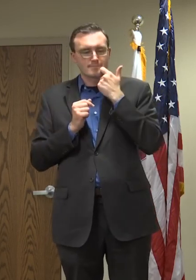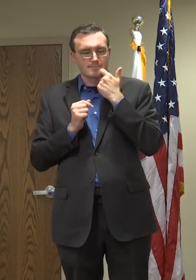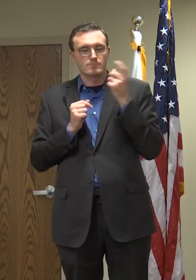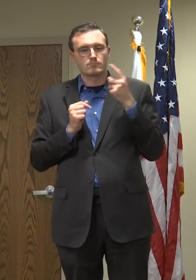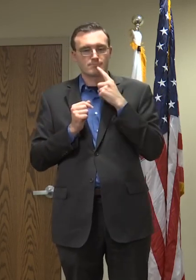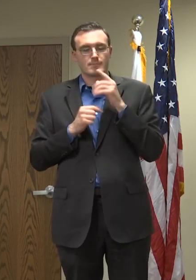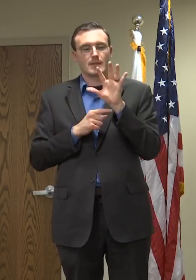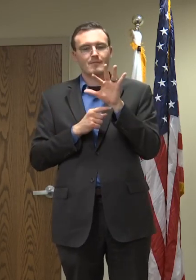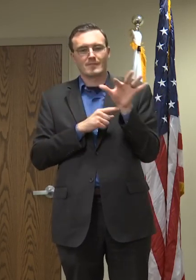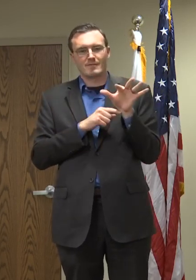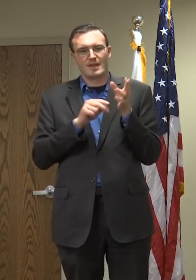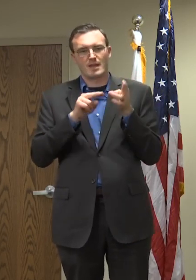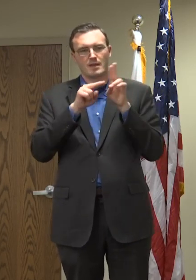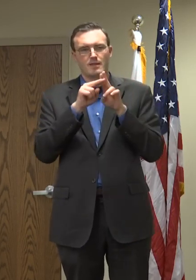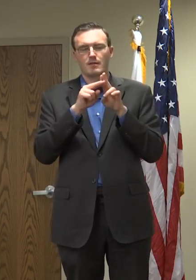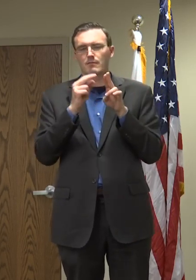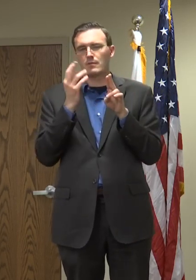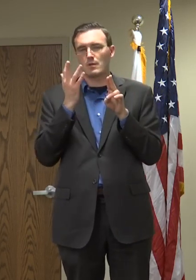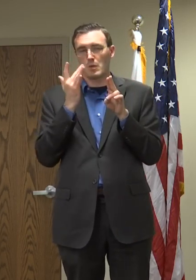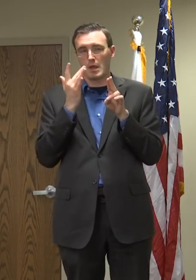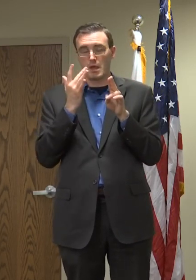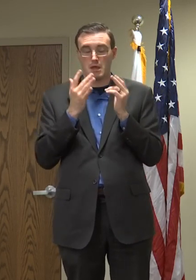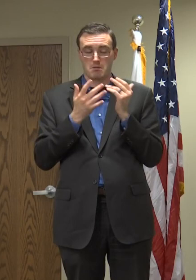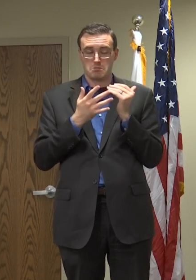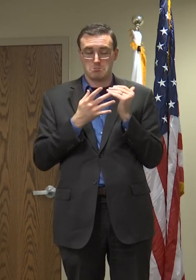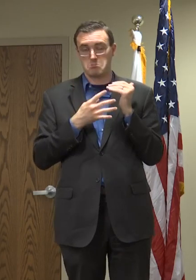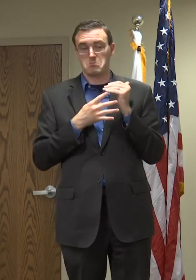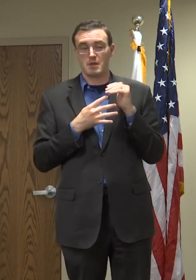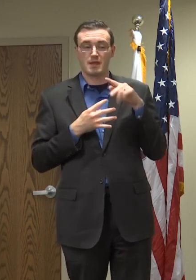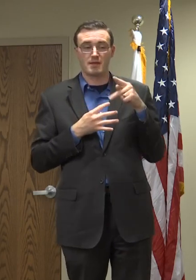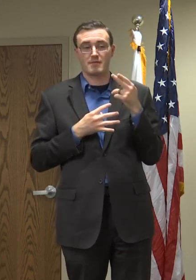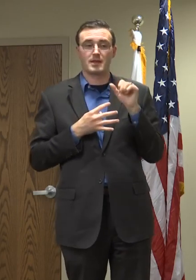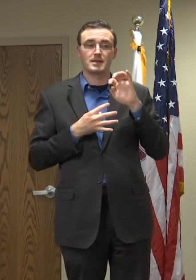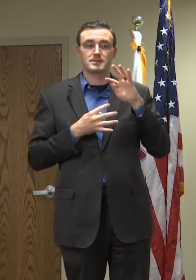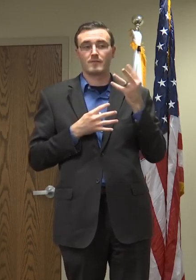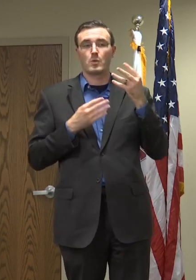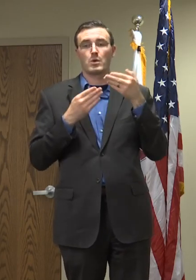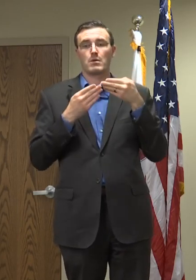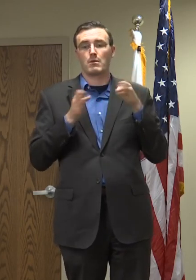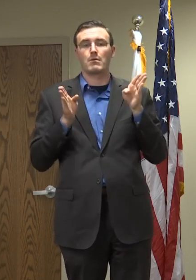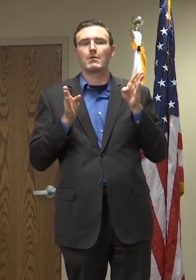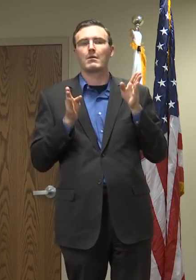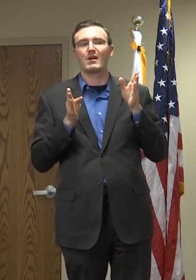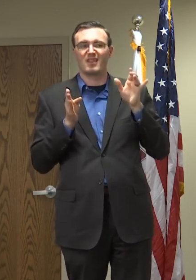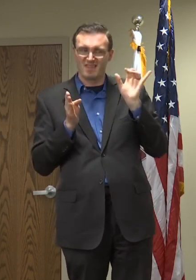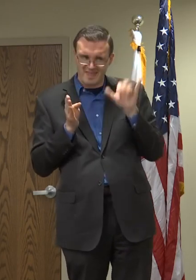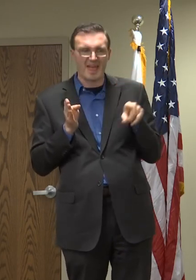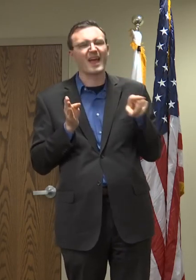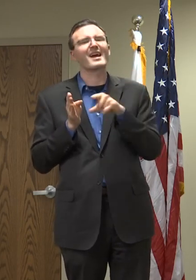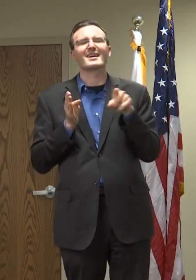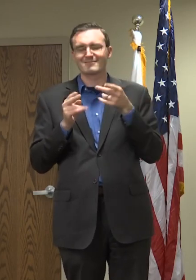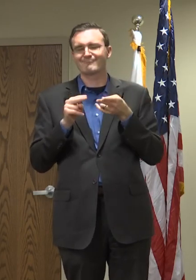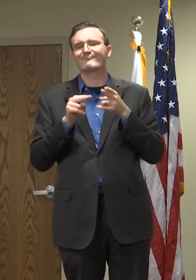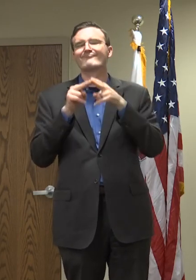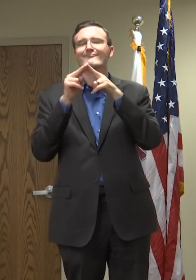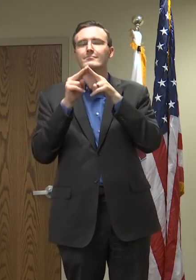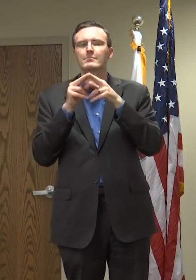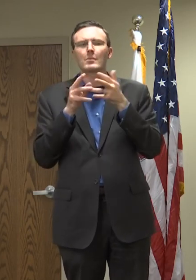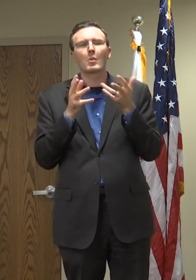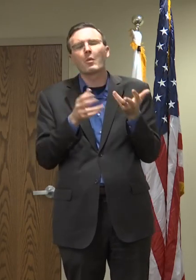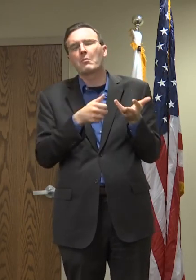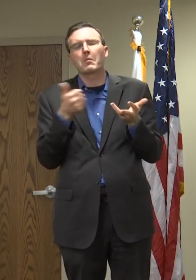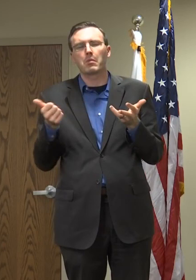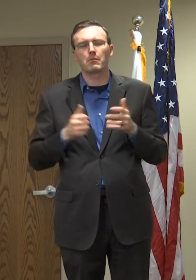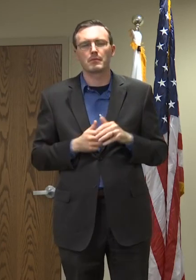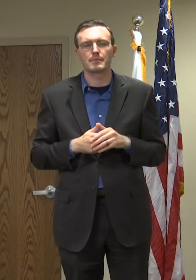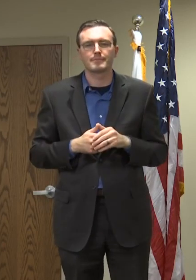think that's tied to the reopening and being in phase 4 at all, or contributed to something else? Well, I think we have to look and see, yes,